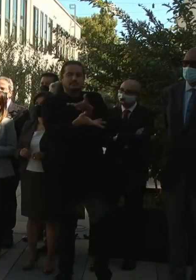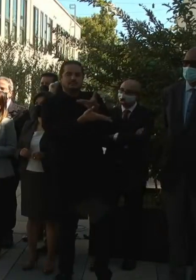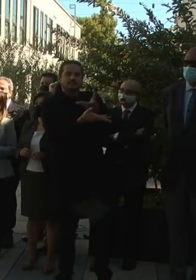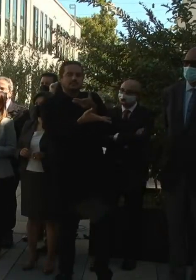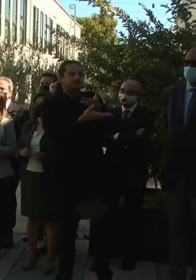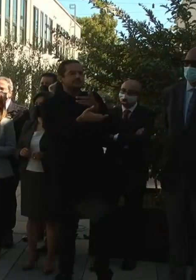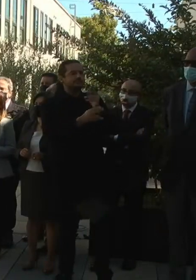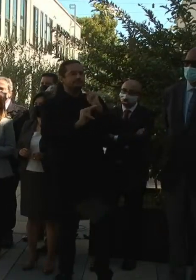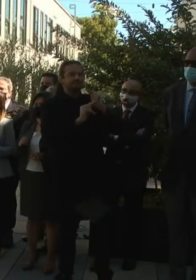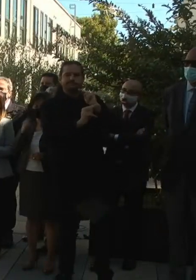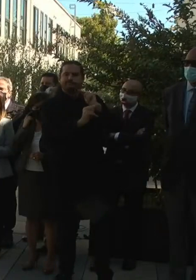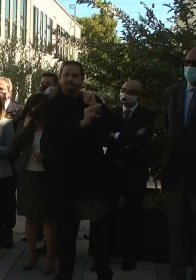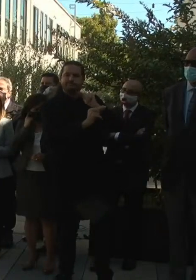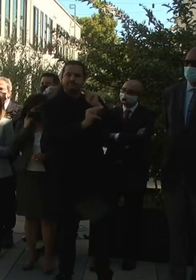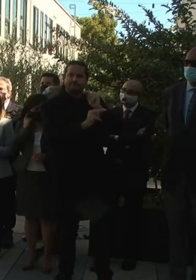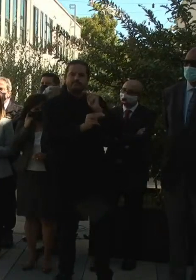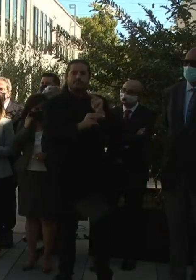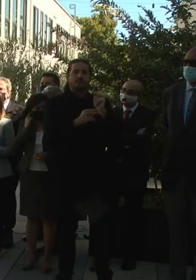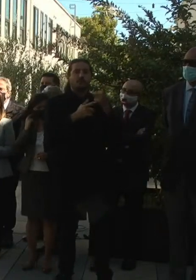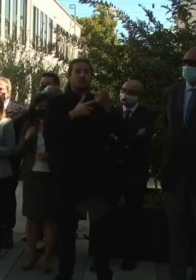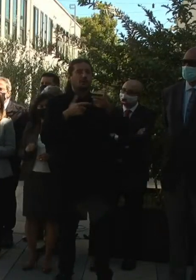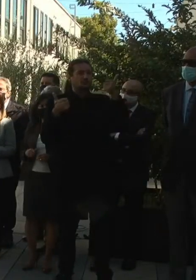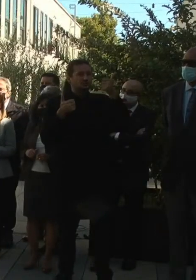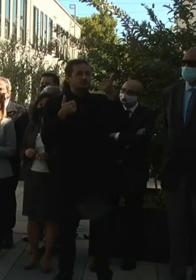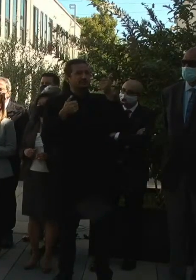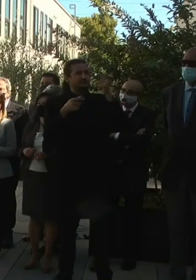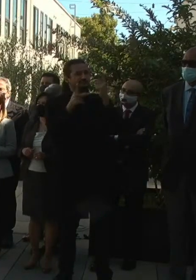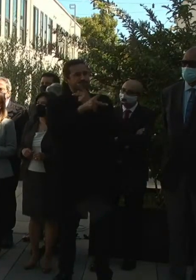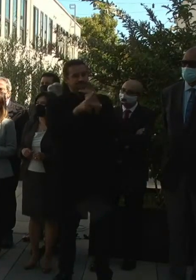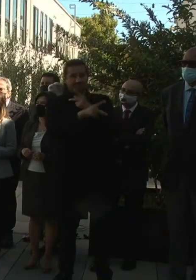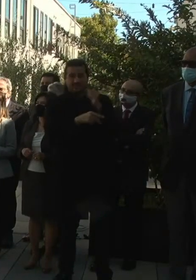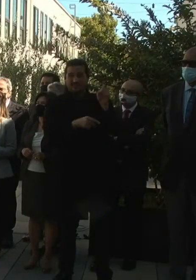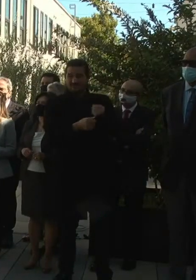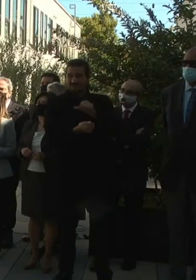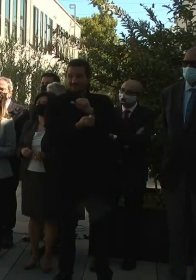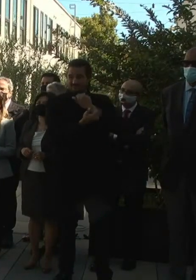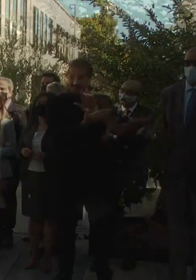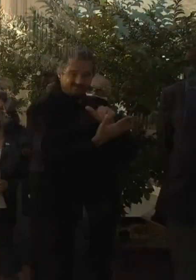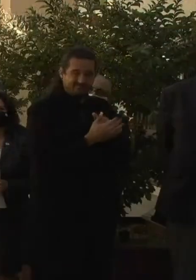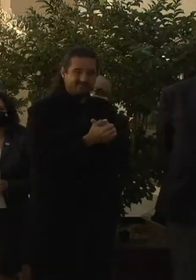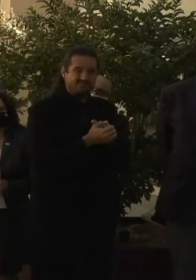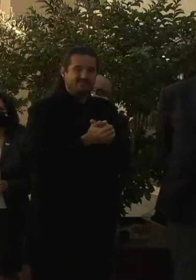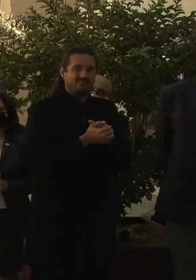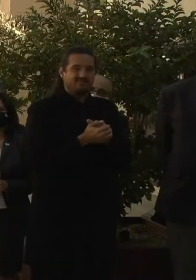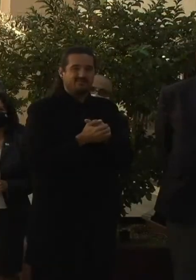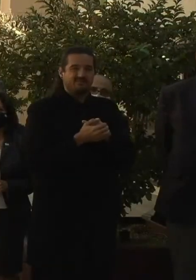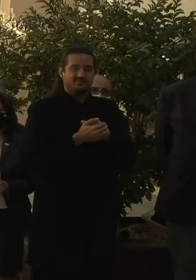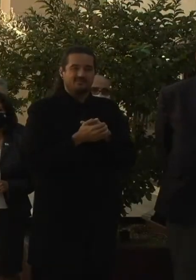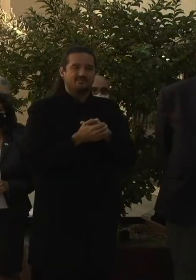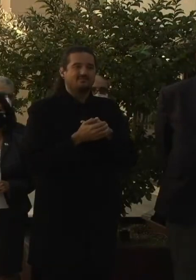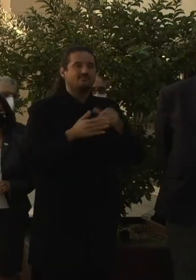larger consideration. As we said, it's on the table, but no announcement to make today.